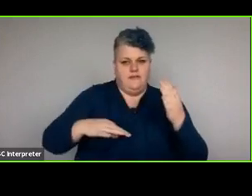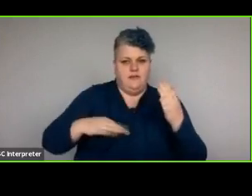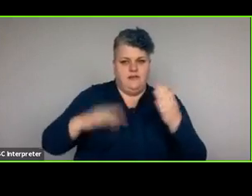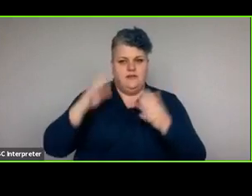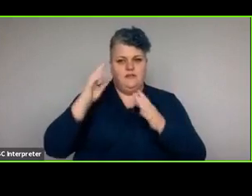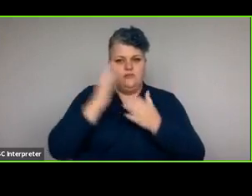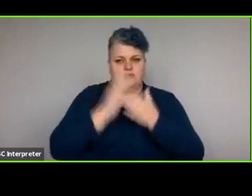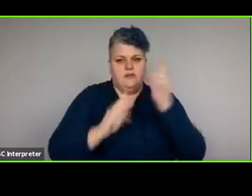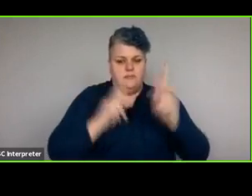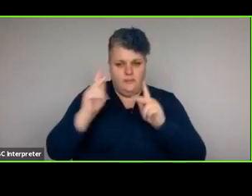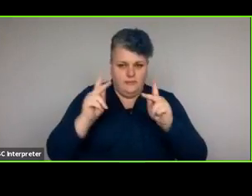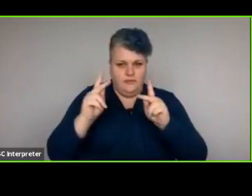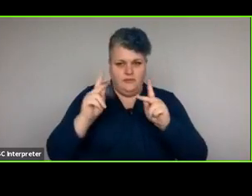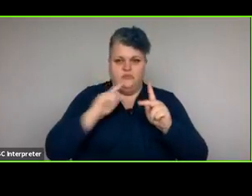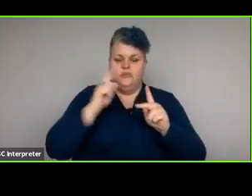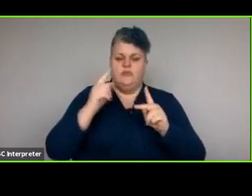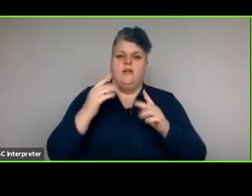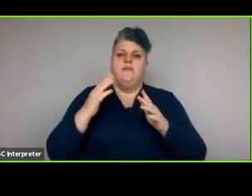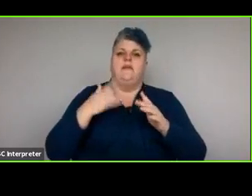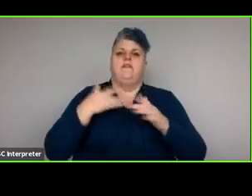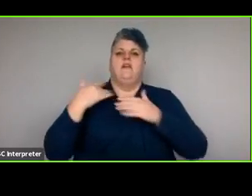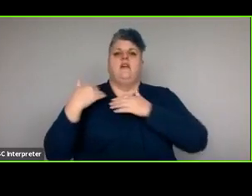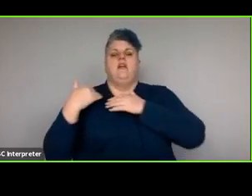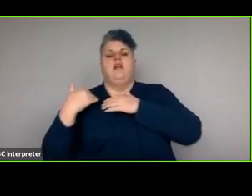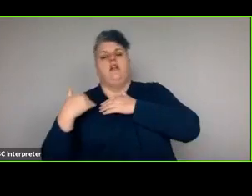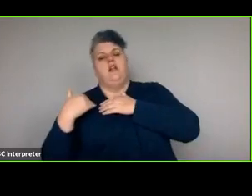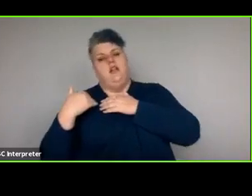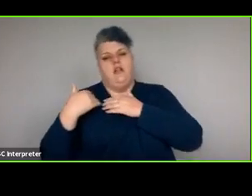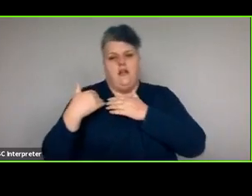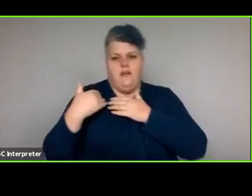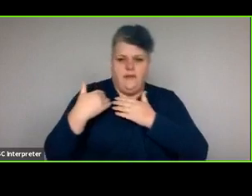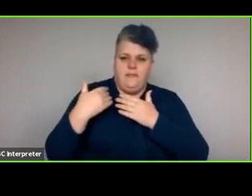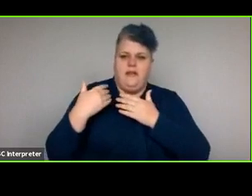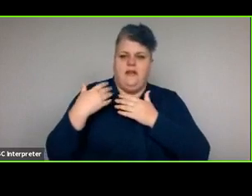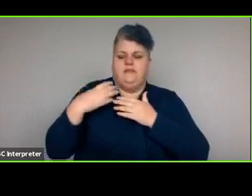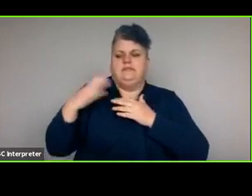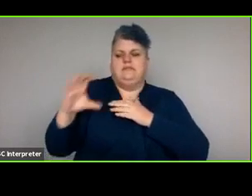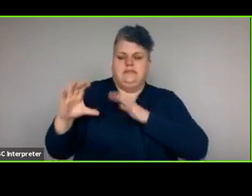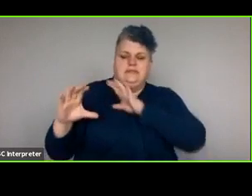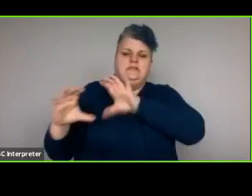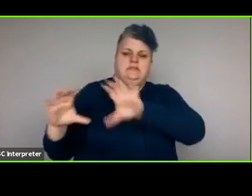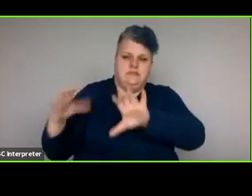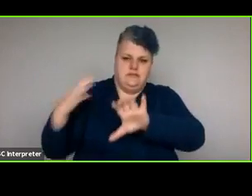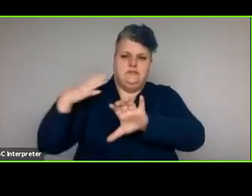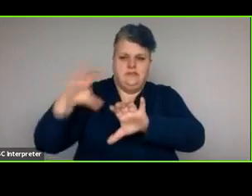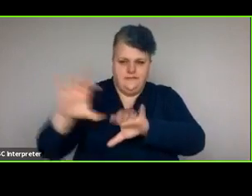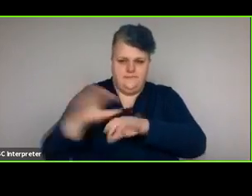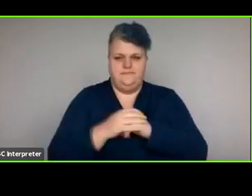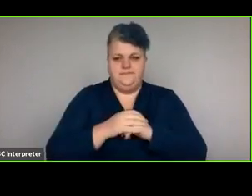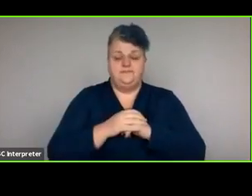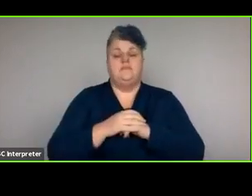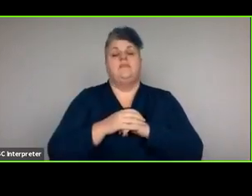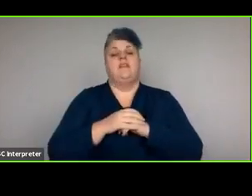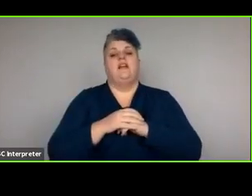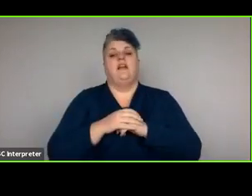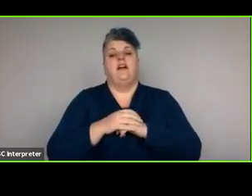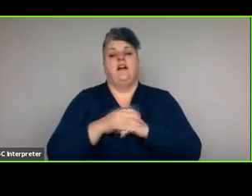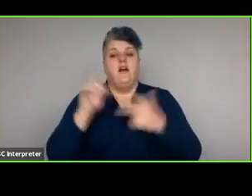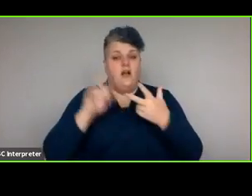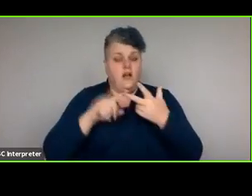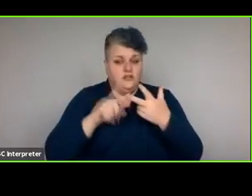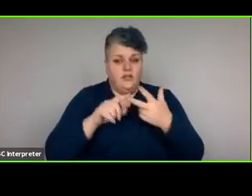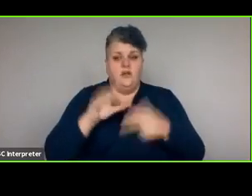help lighten up the load while we're still under quarantine. And then lastly, I wanted to say, I really love that Sydney